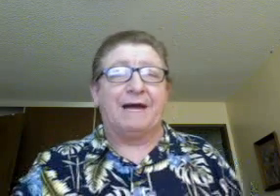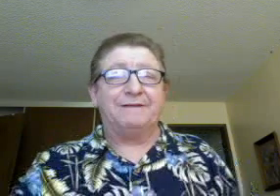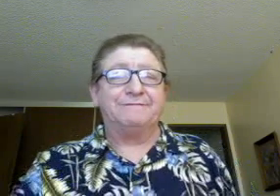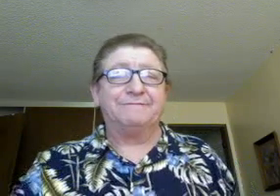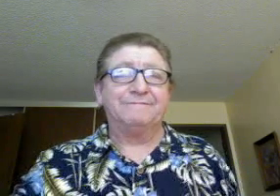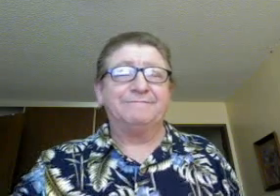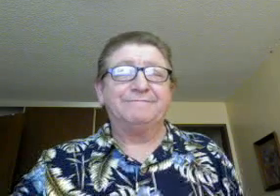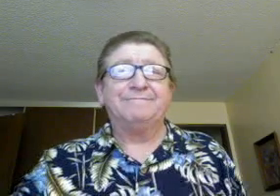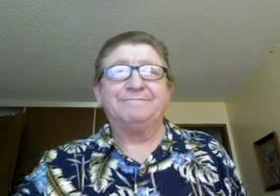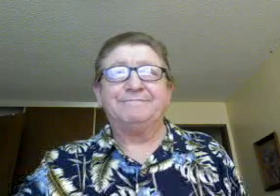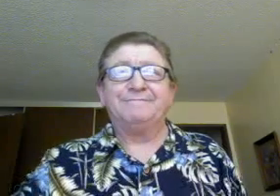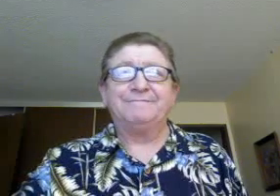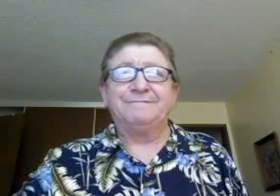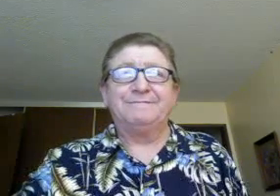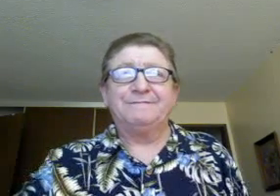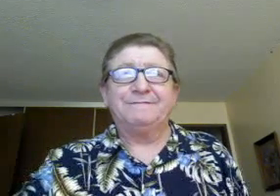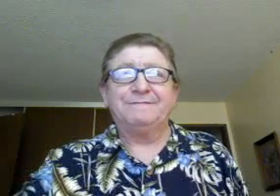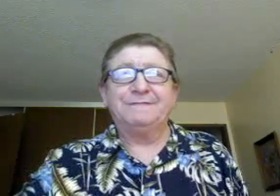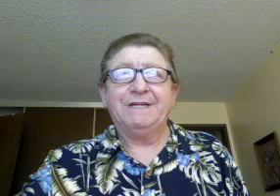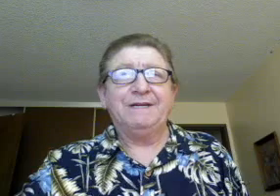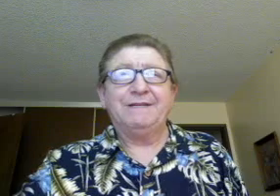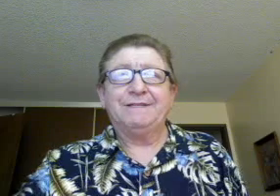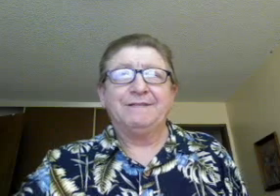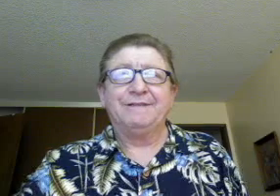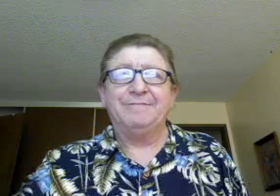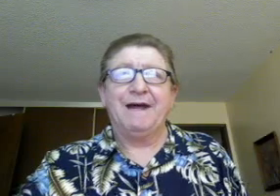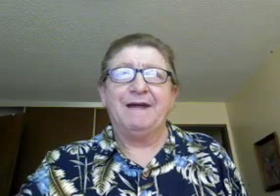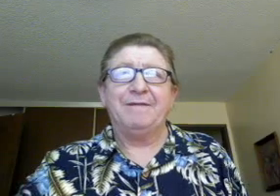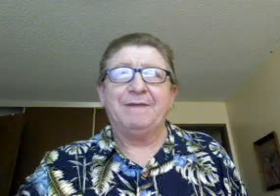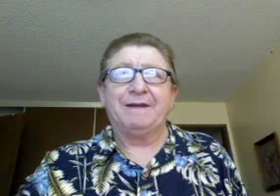later. Keep up the good work, Pat. Good man, that Pat.